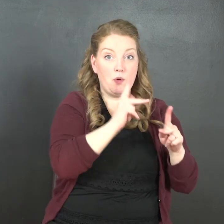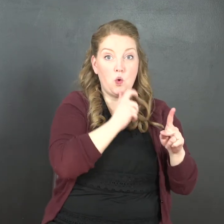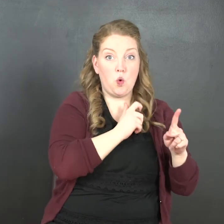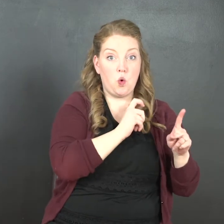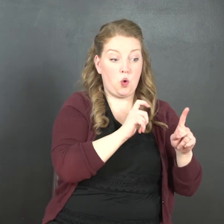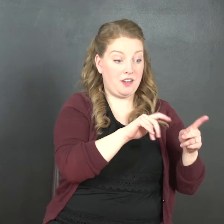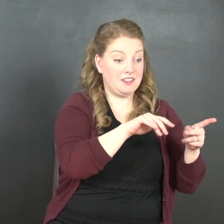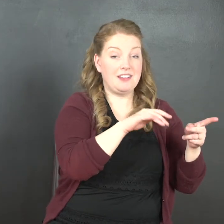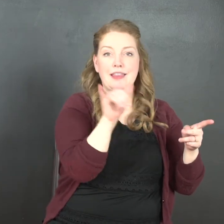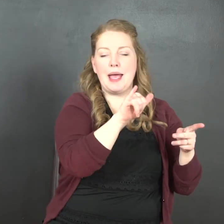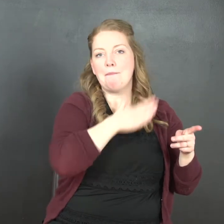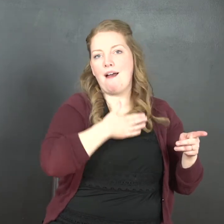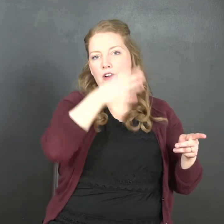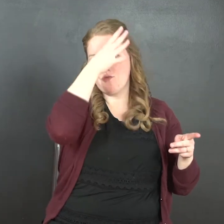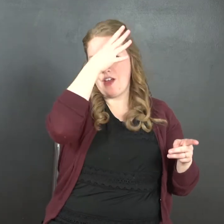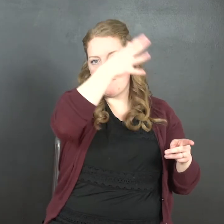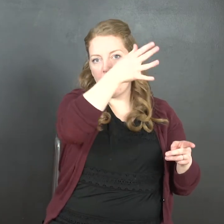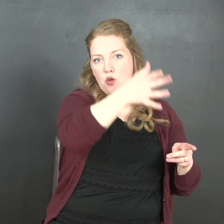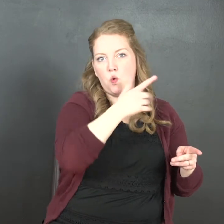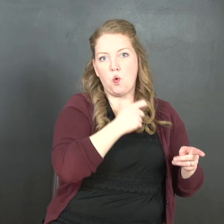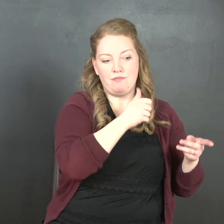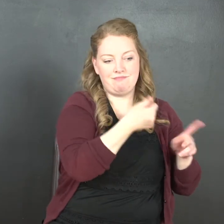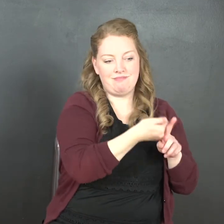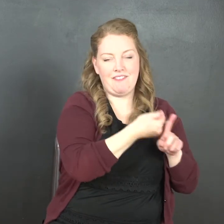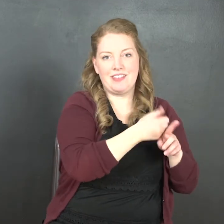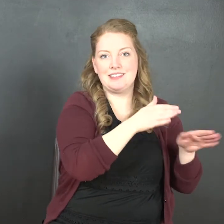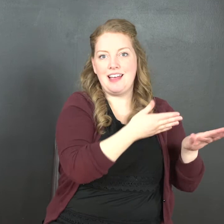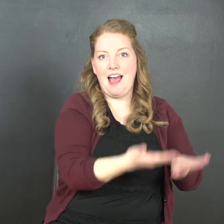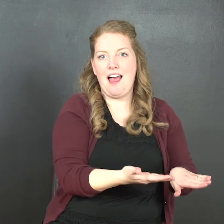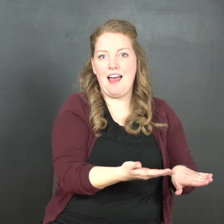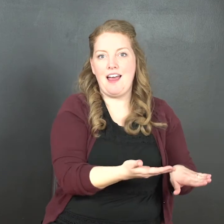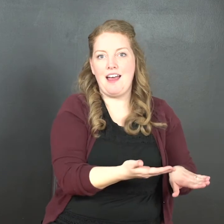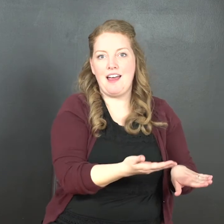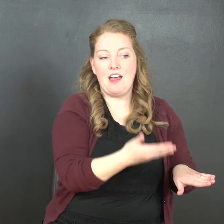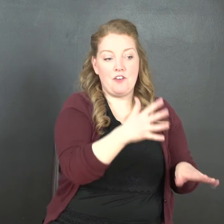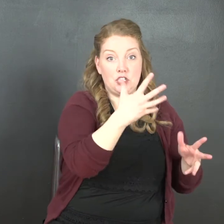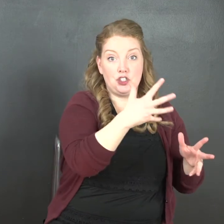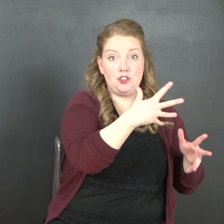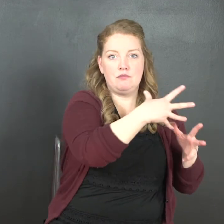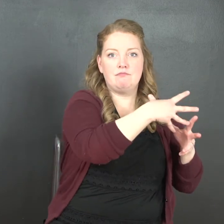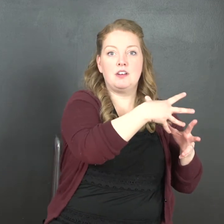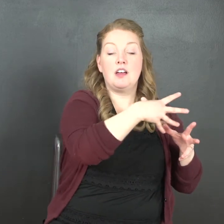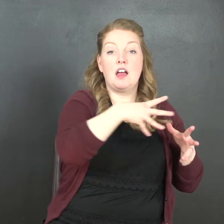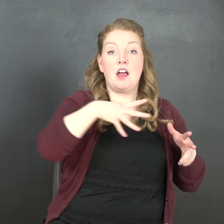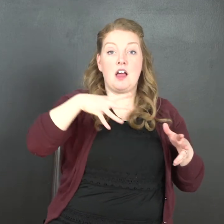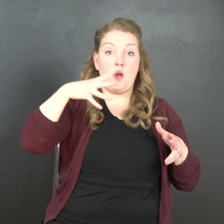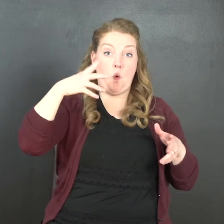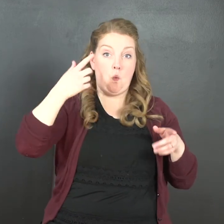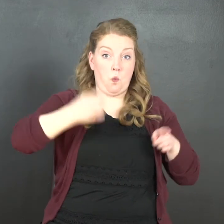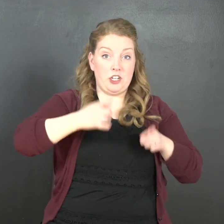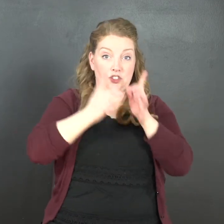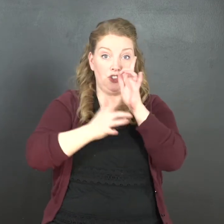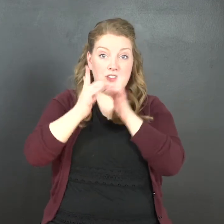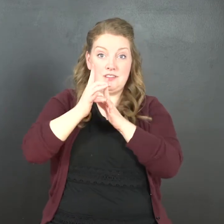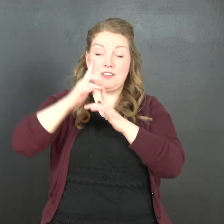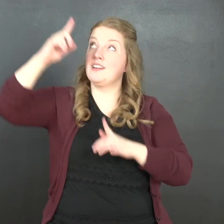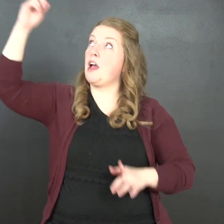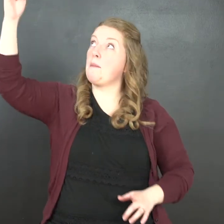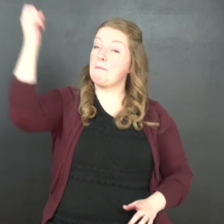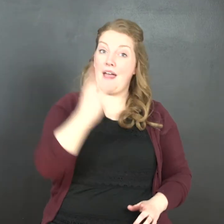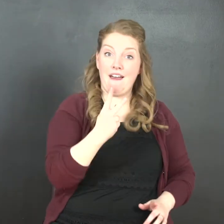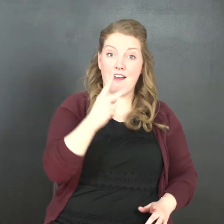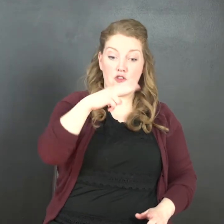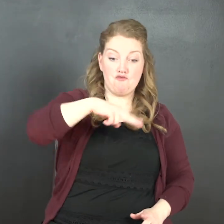return and rapture his church, and those that are dead in Christ will rise again, then they'll sing that part of the song that says,